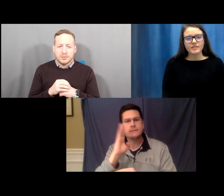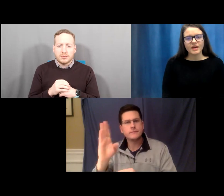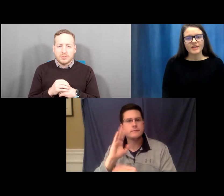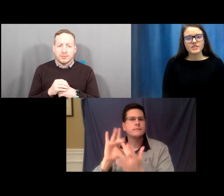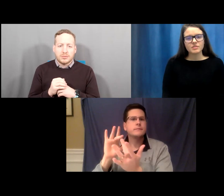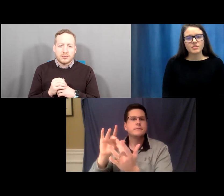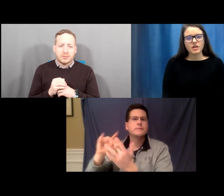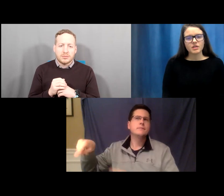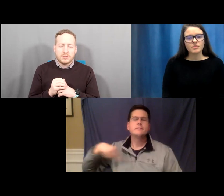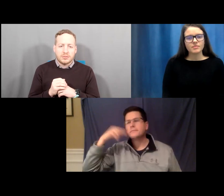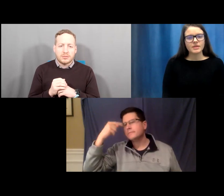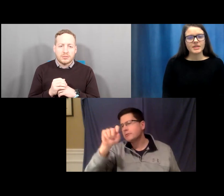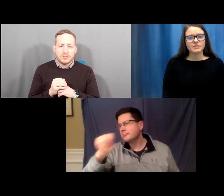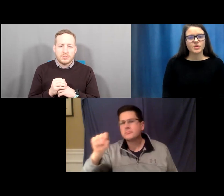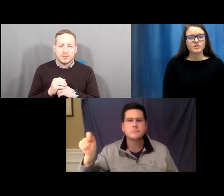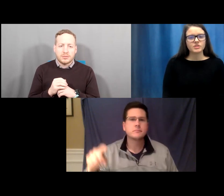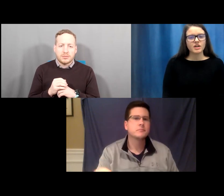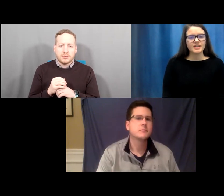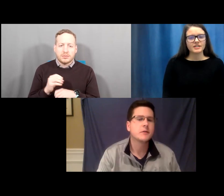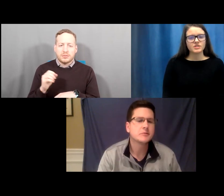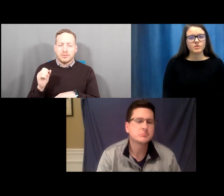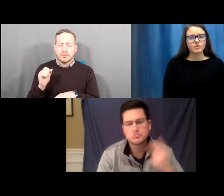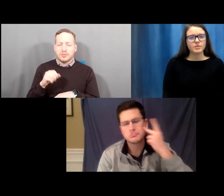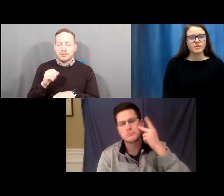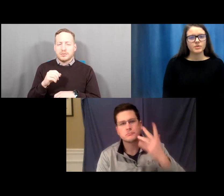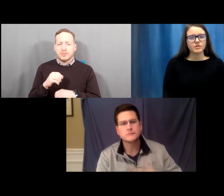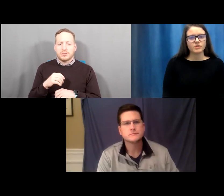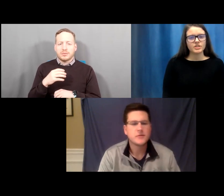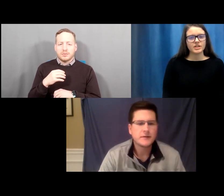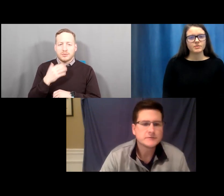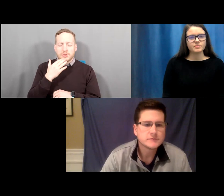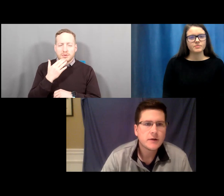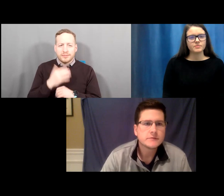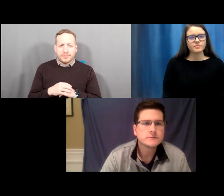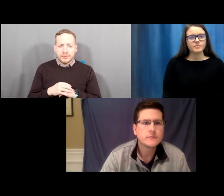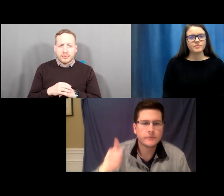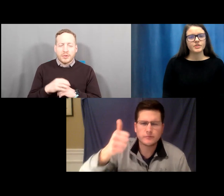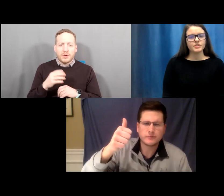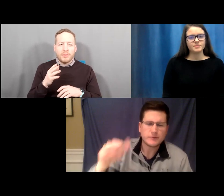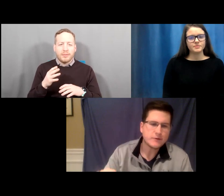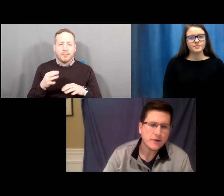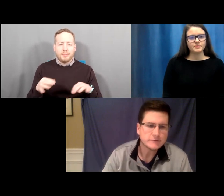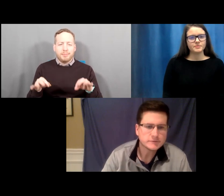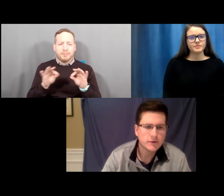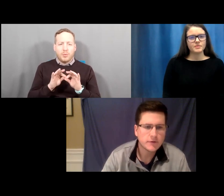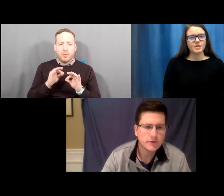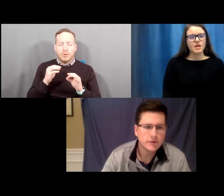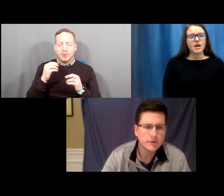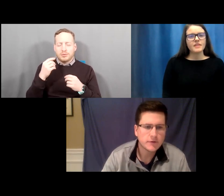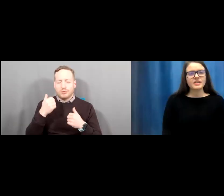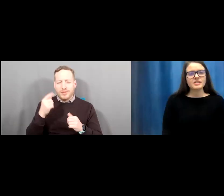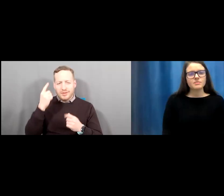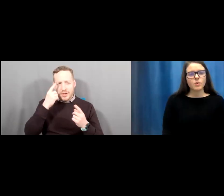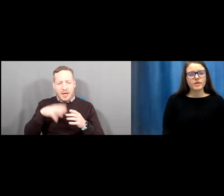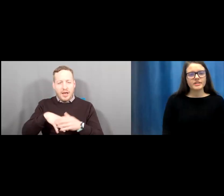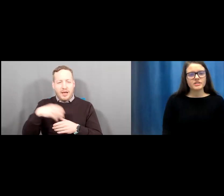Okay, I have some, can make some personal contacts to a few people and reach out. Good. I